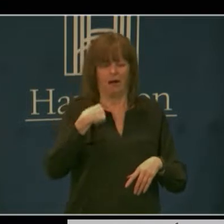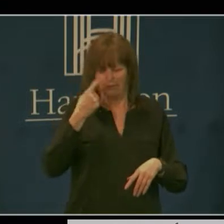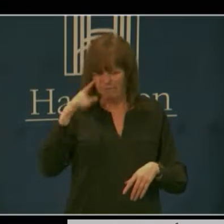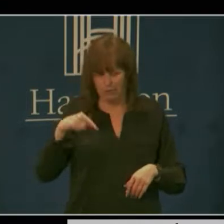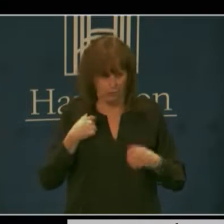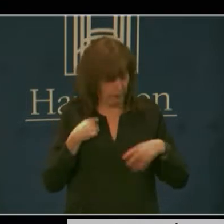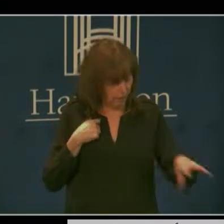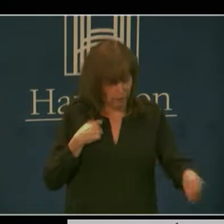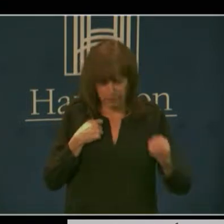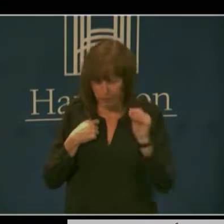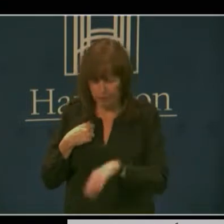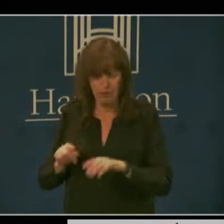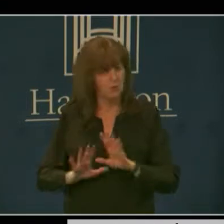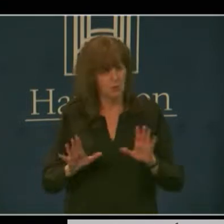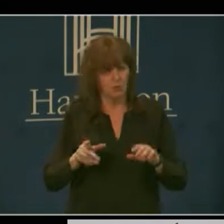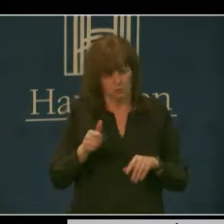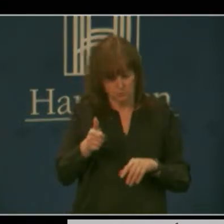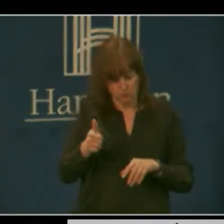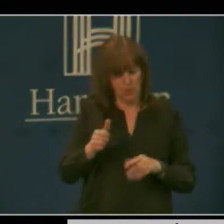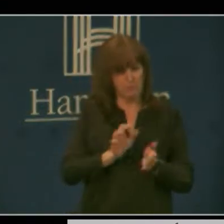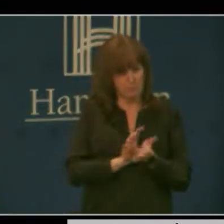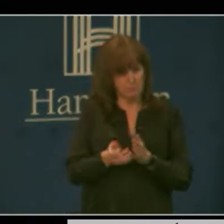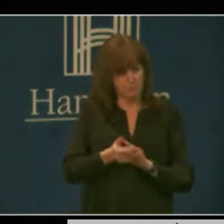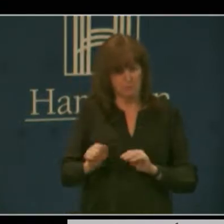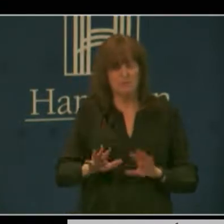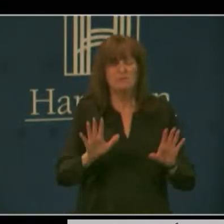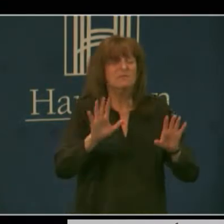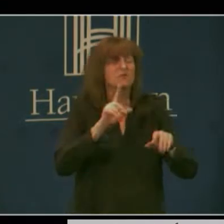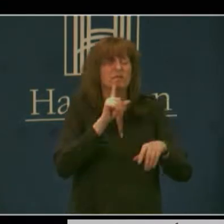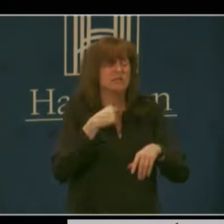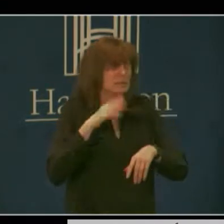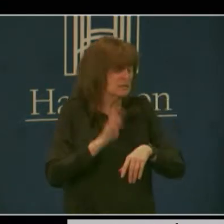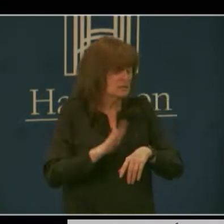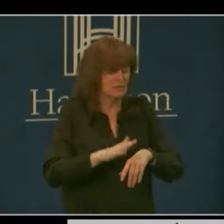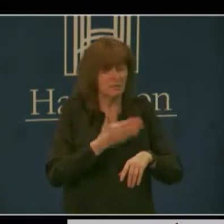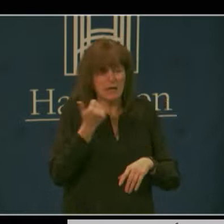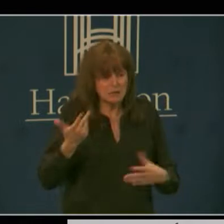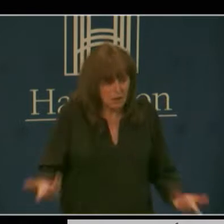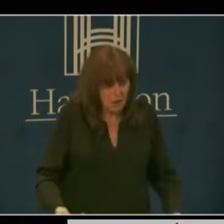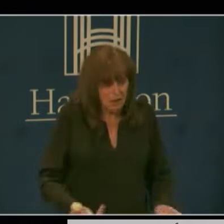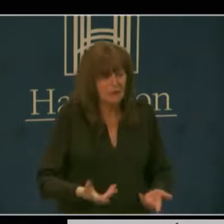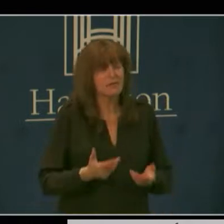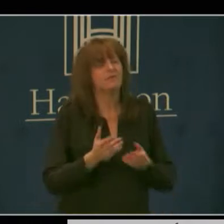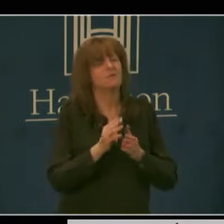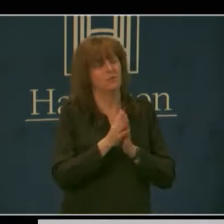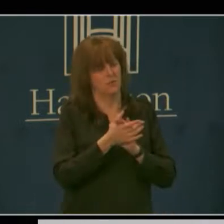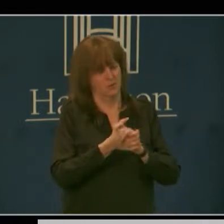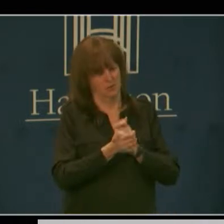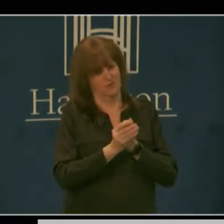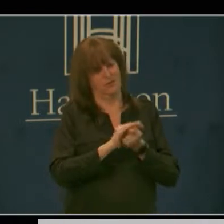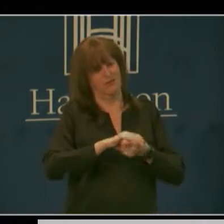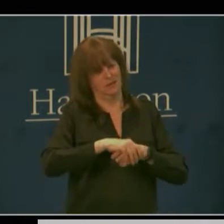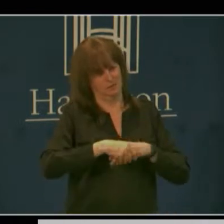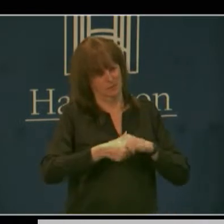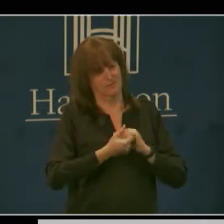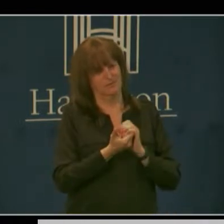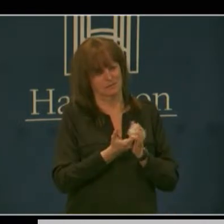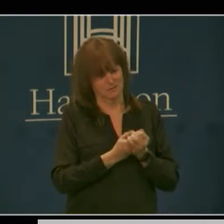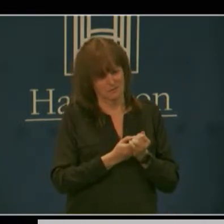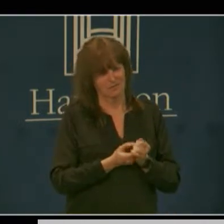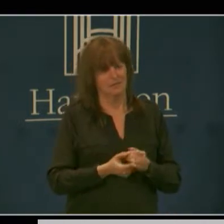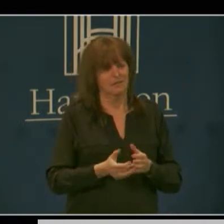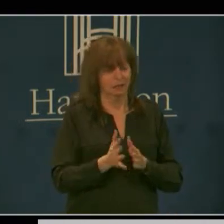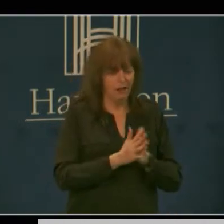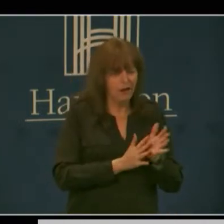Washing hands and the whole notion of the techniques of donning and doffing personal protective